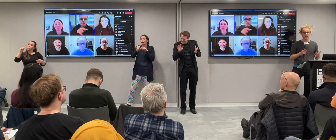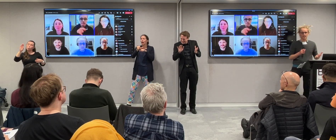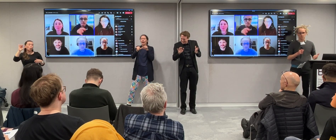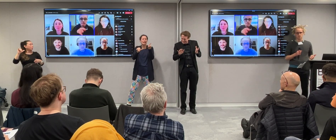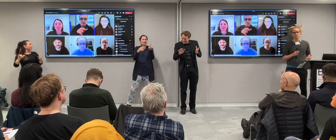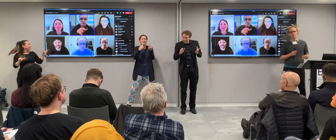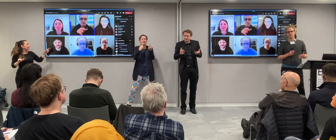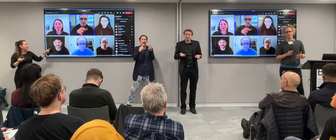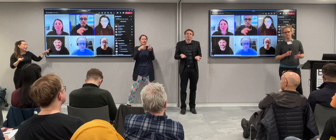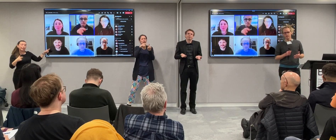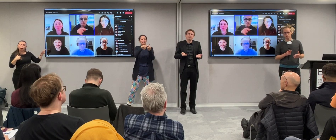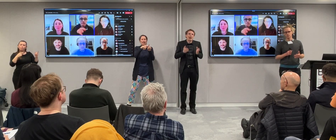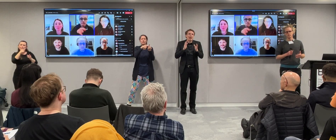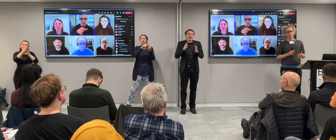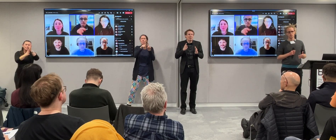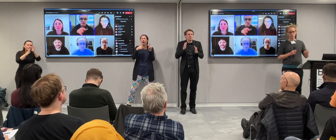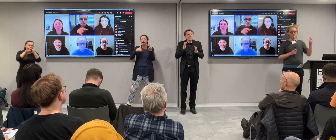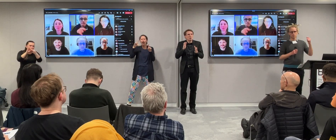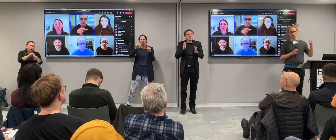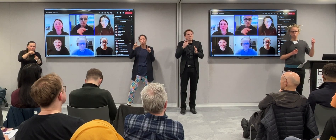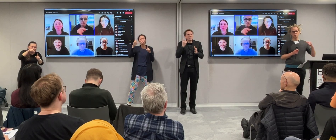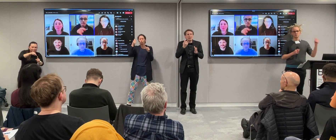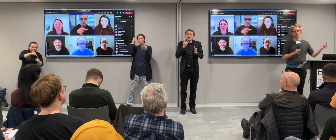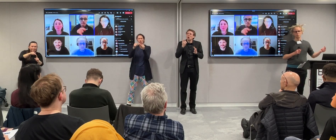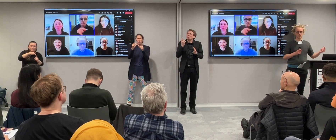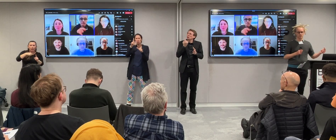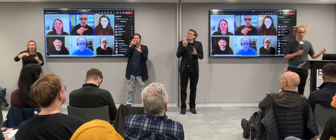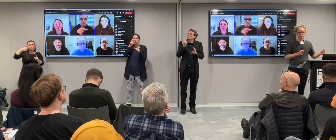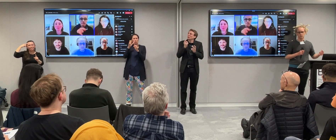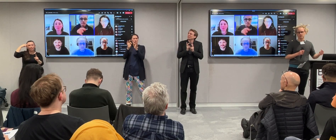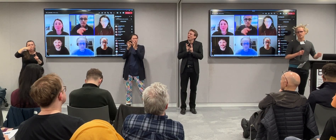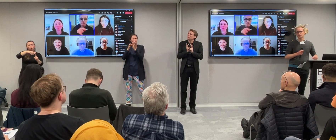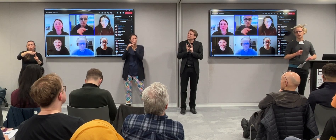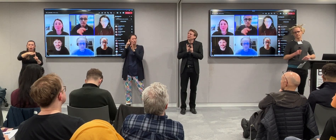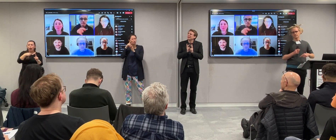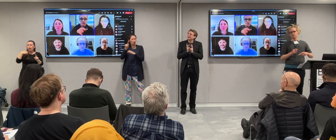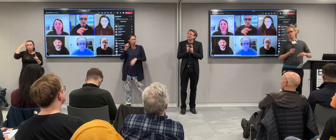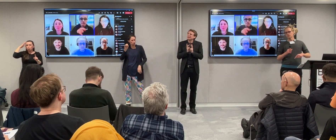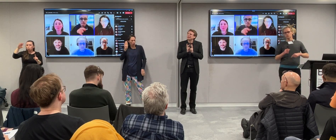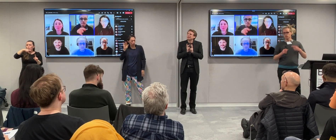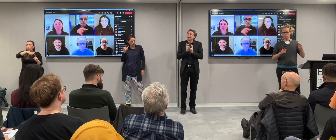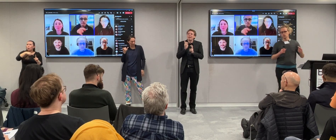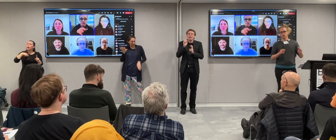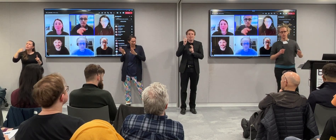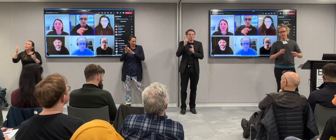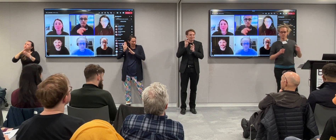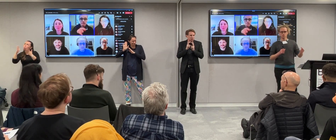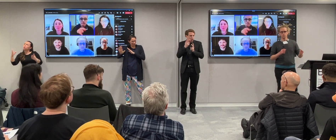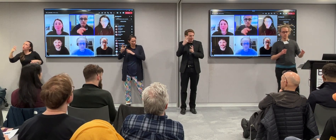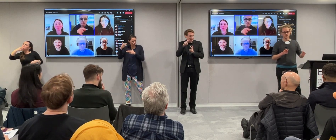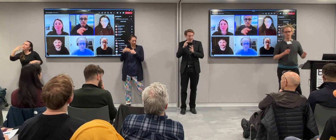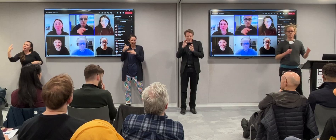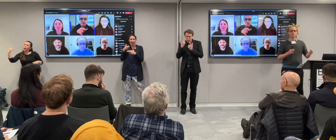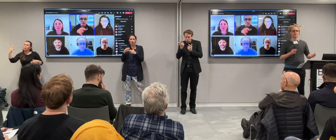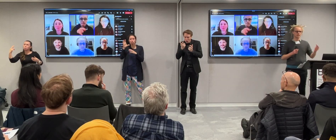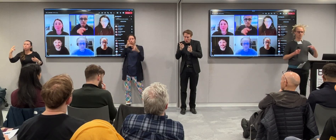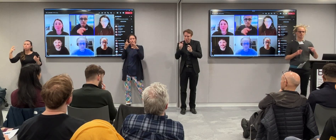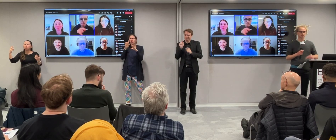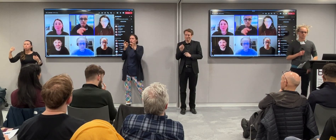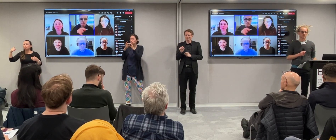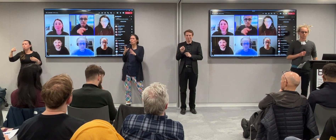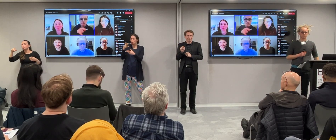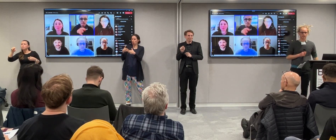meetings, what I had to do is actually remember who was interpreting for Toby, and then search for that interpreter's name, and